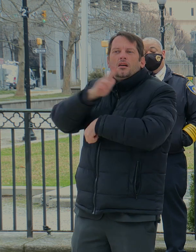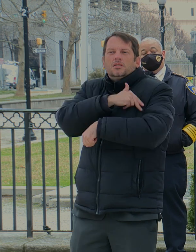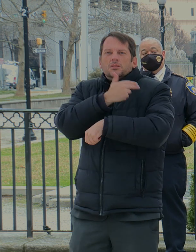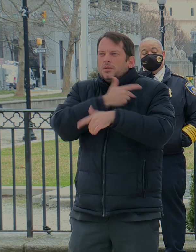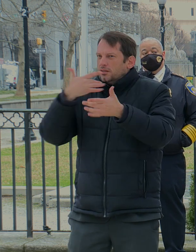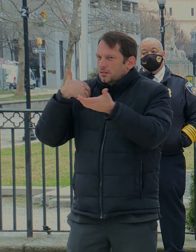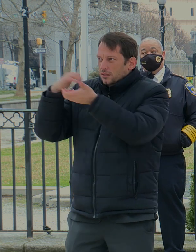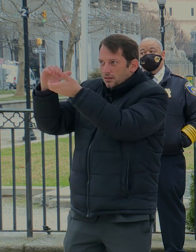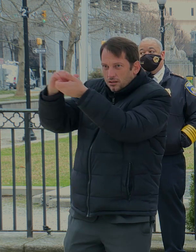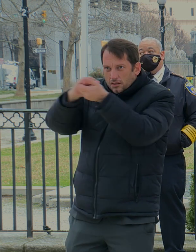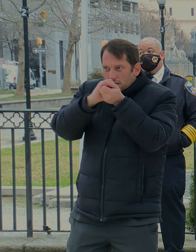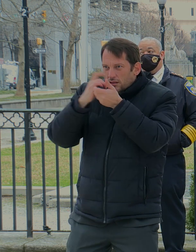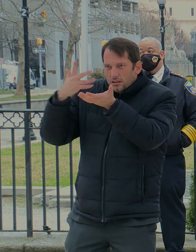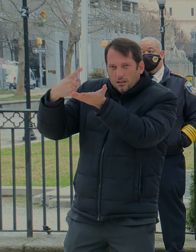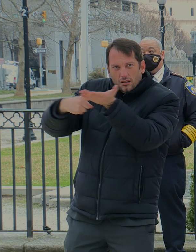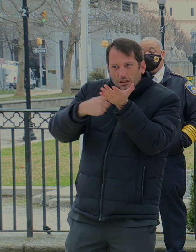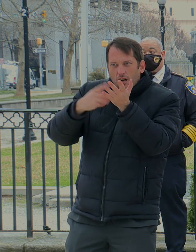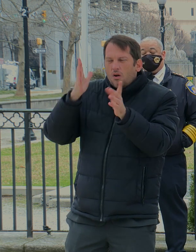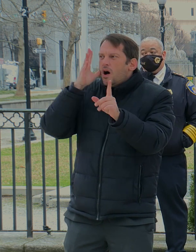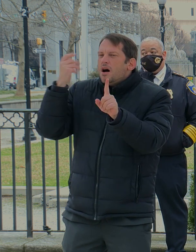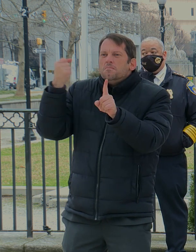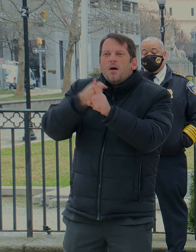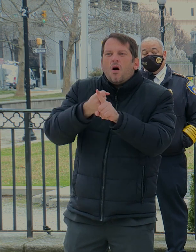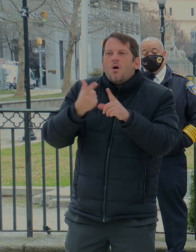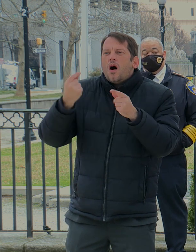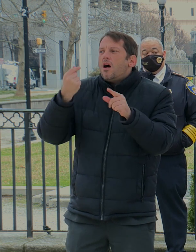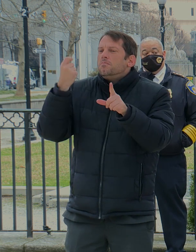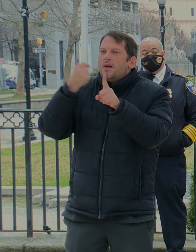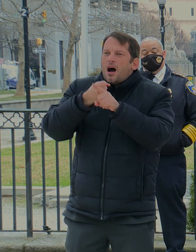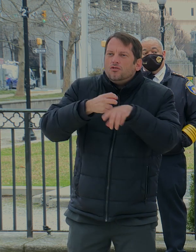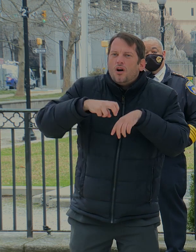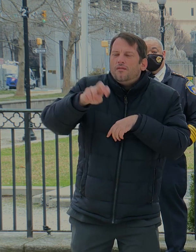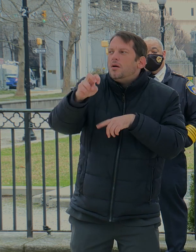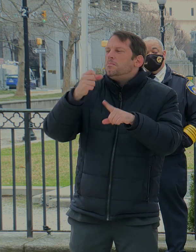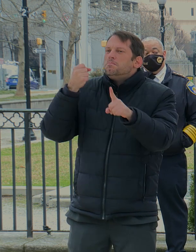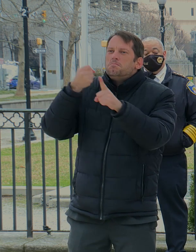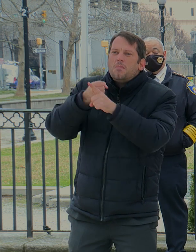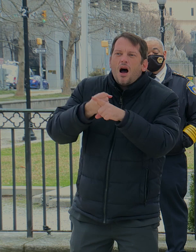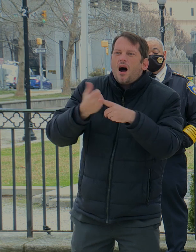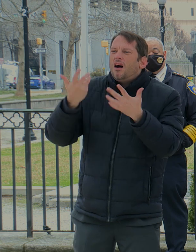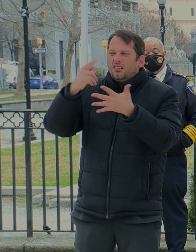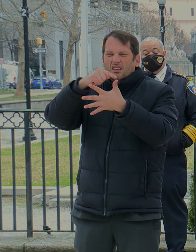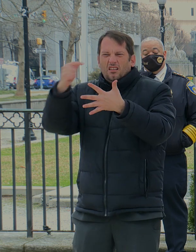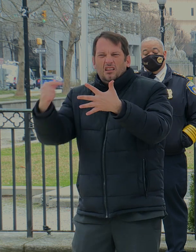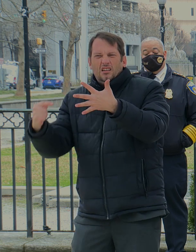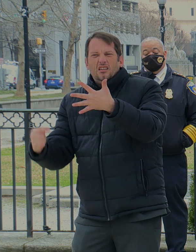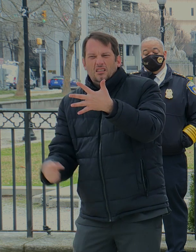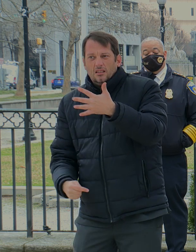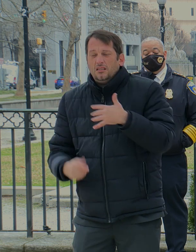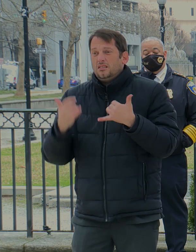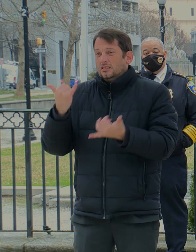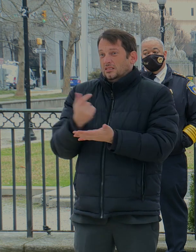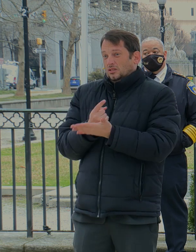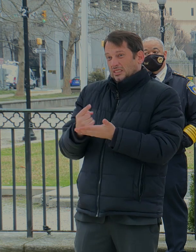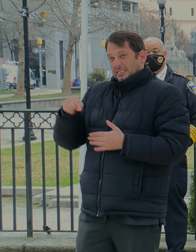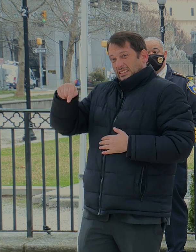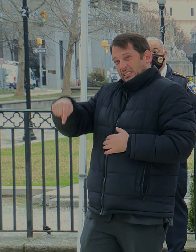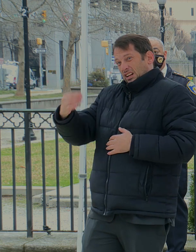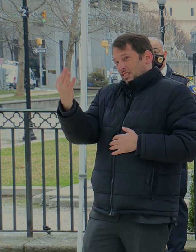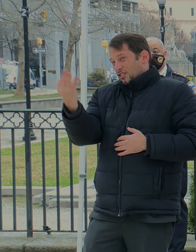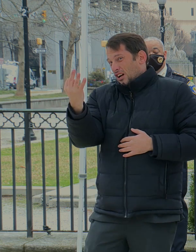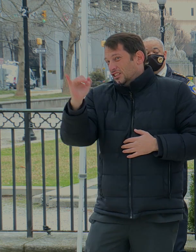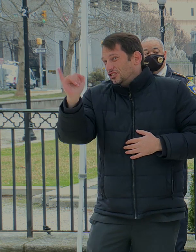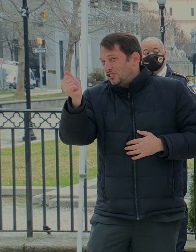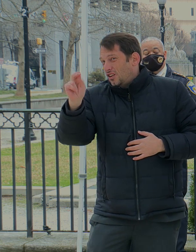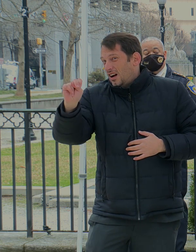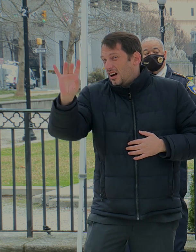and gatherings around the New Year's holiday have had on our data. This Friday, January 8th, I will make a decision